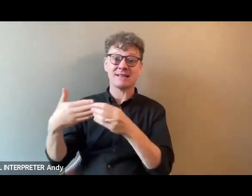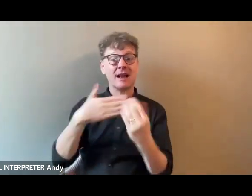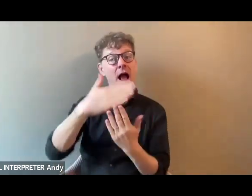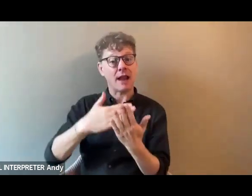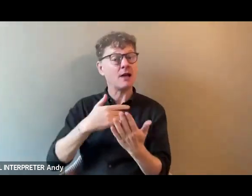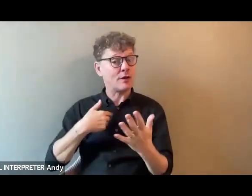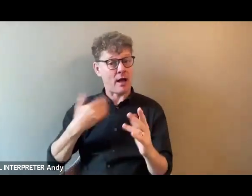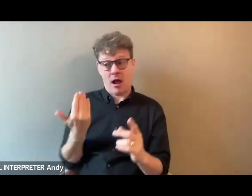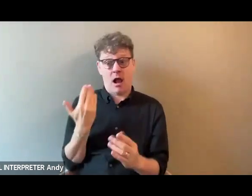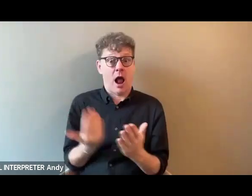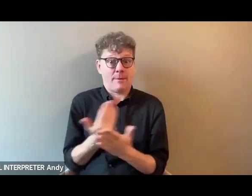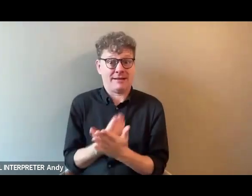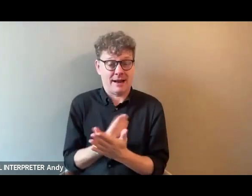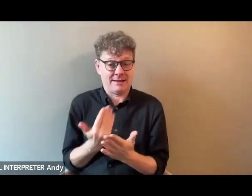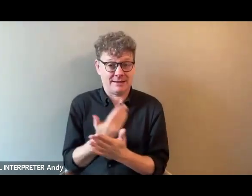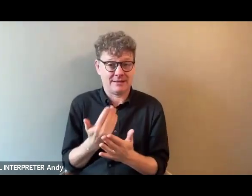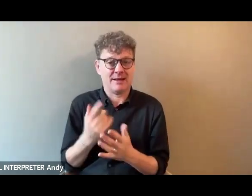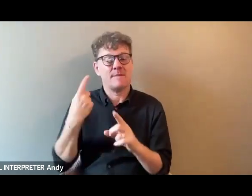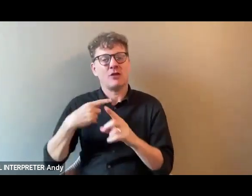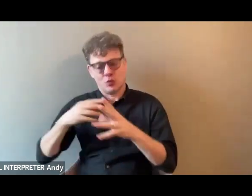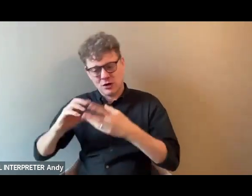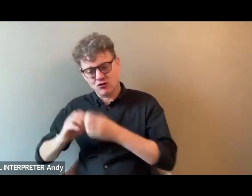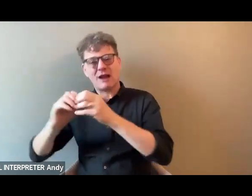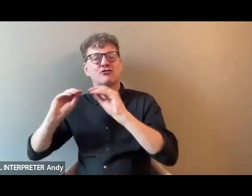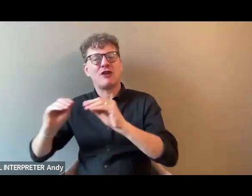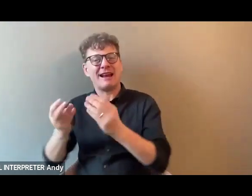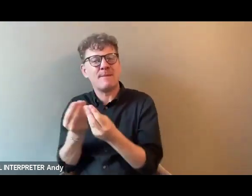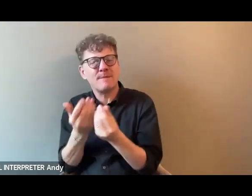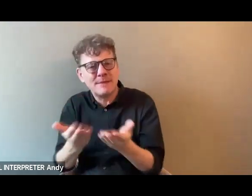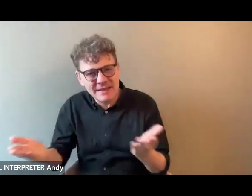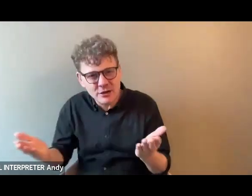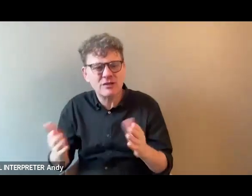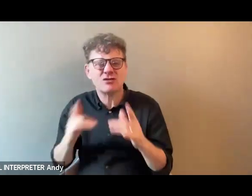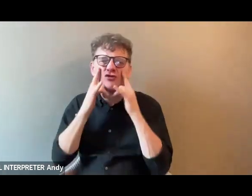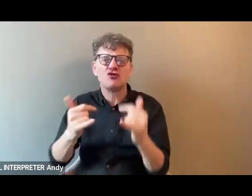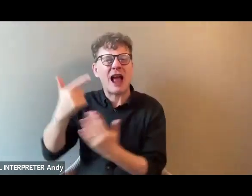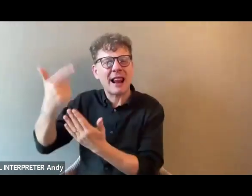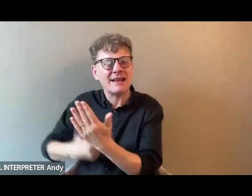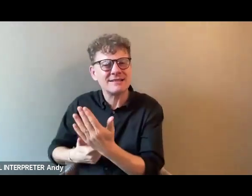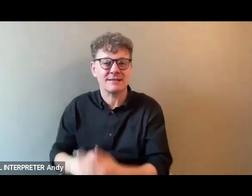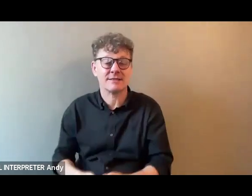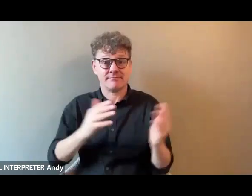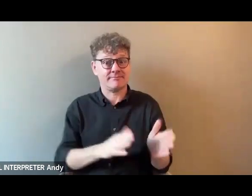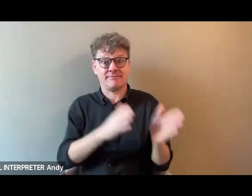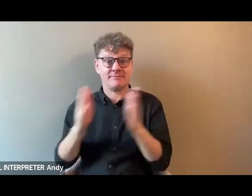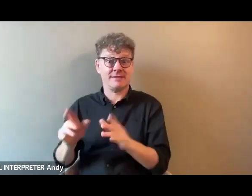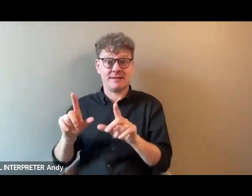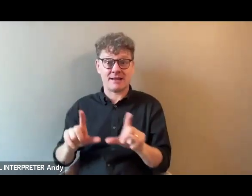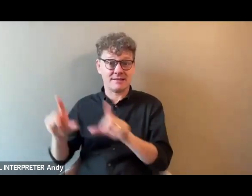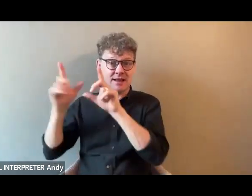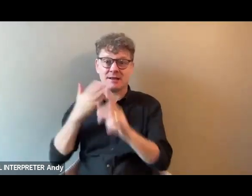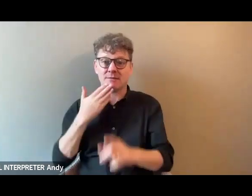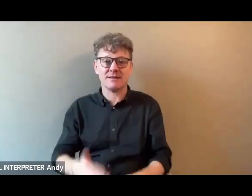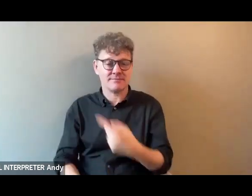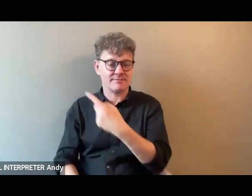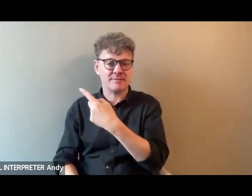created and creating training materials and checklists. Next slide, please. So